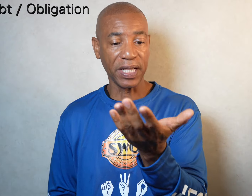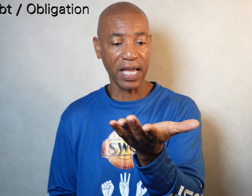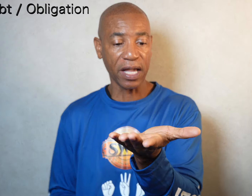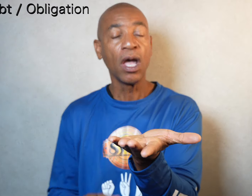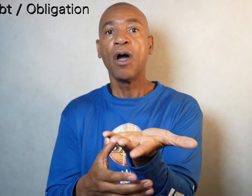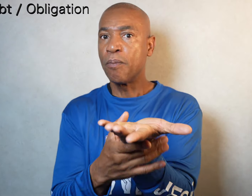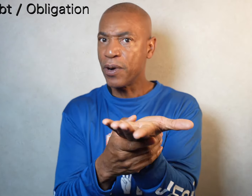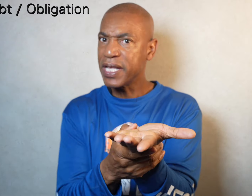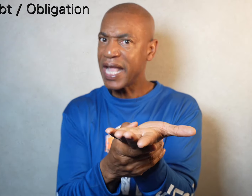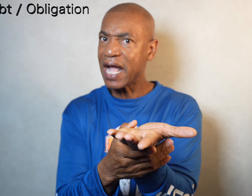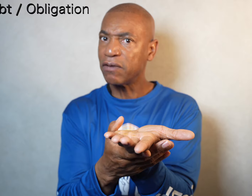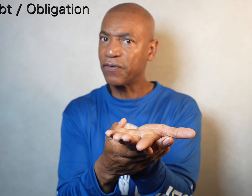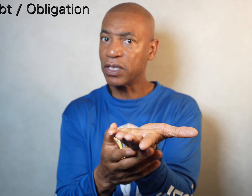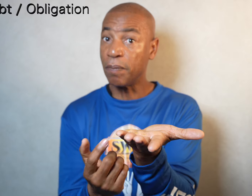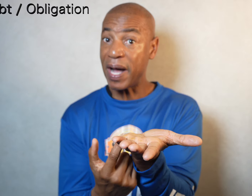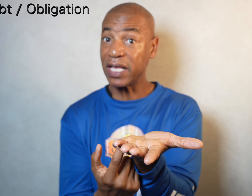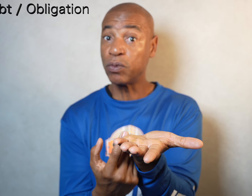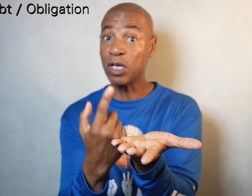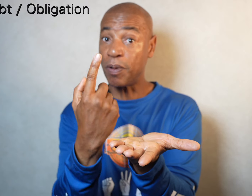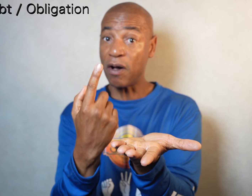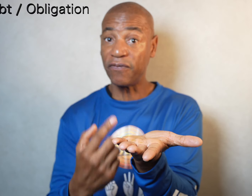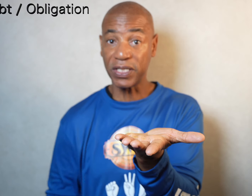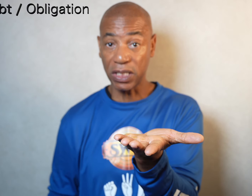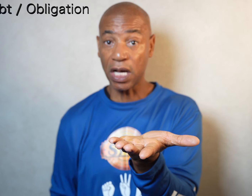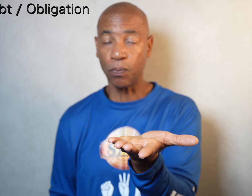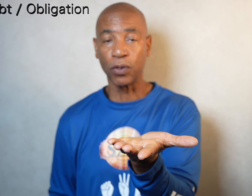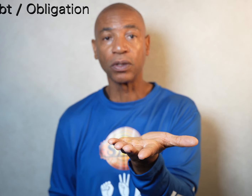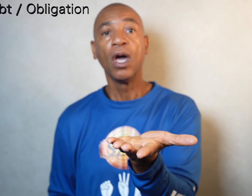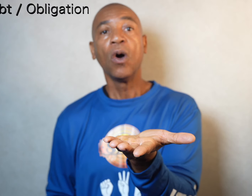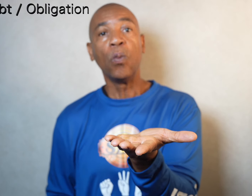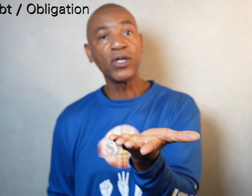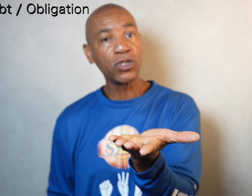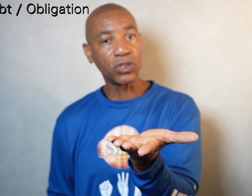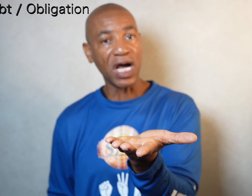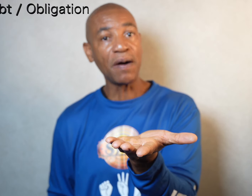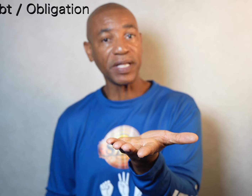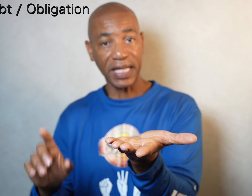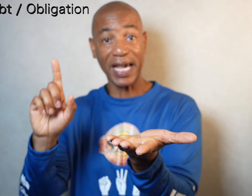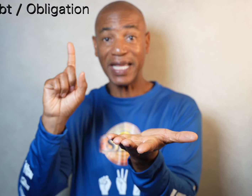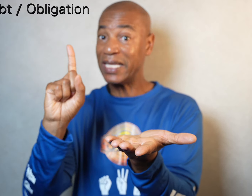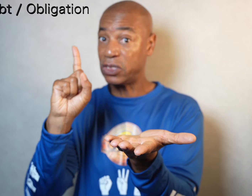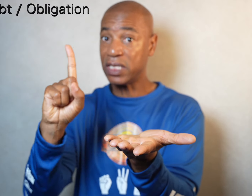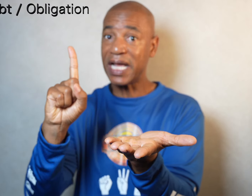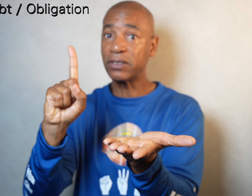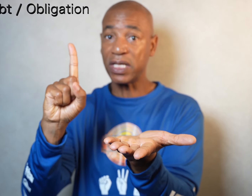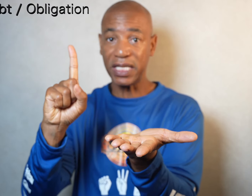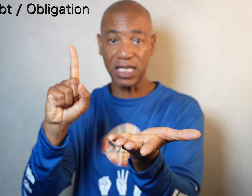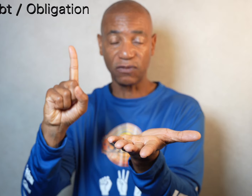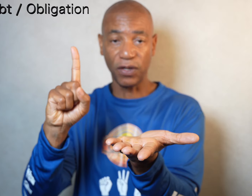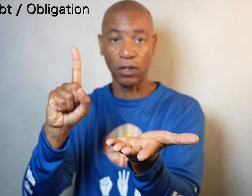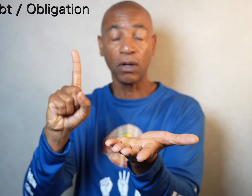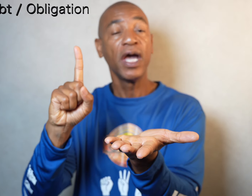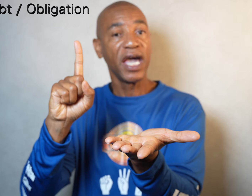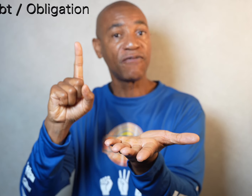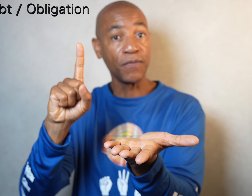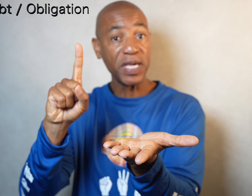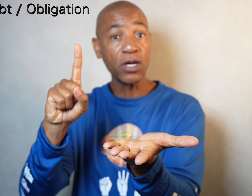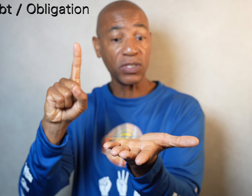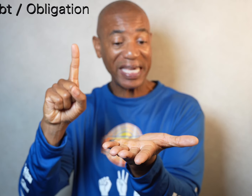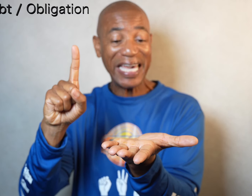hand, bring that out in front of the body with the palm facing upward. With your dominant hand, extend out the index finger, and from here the